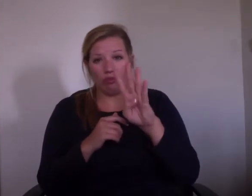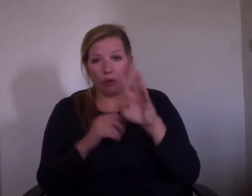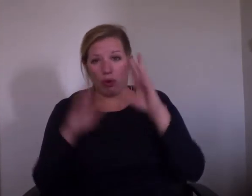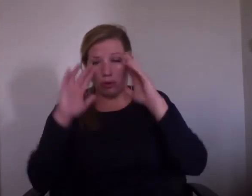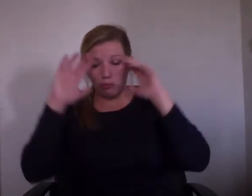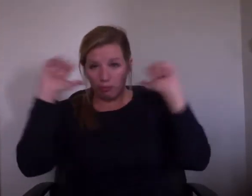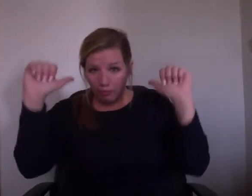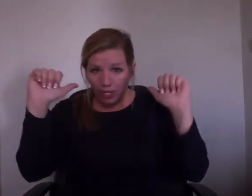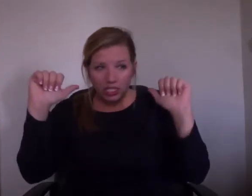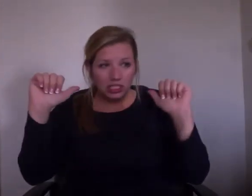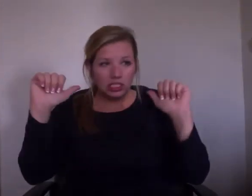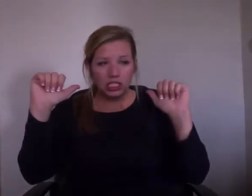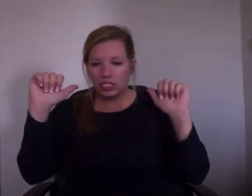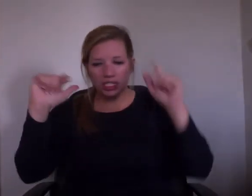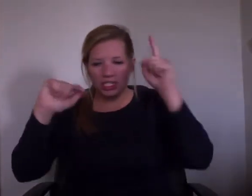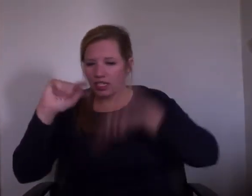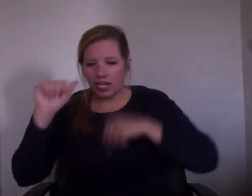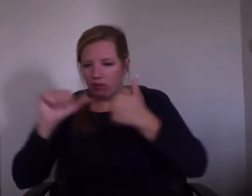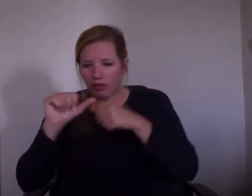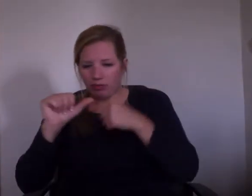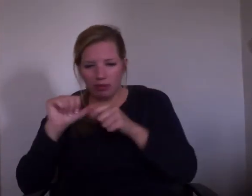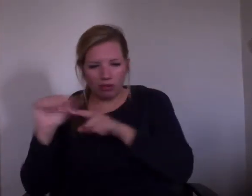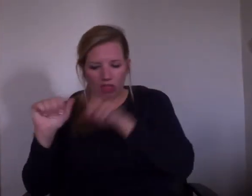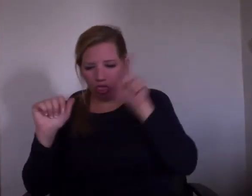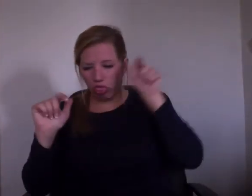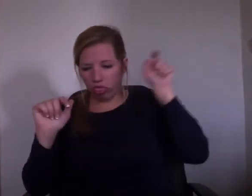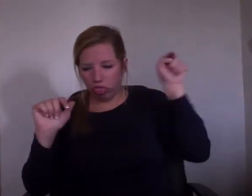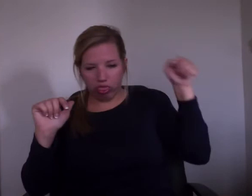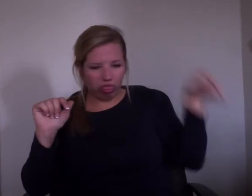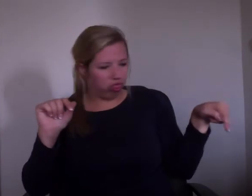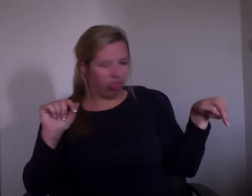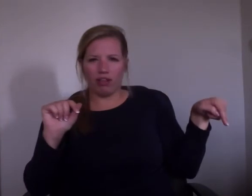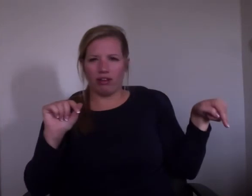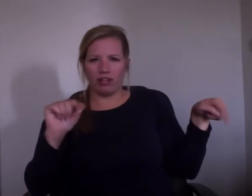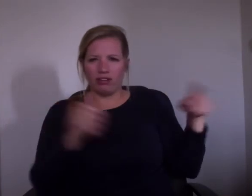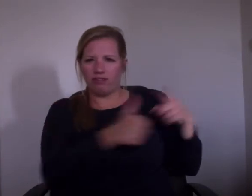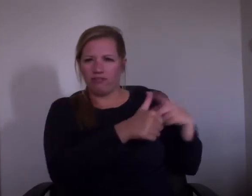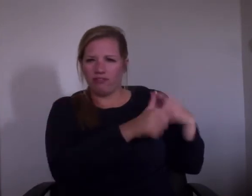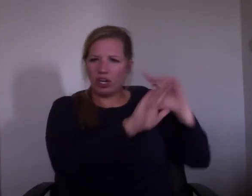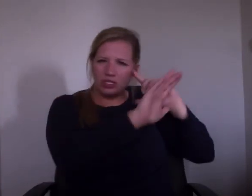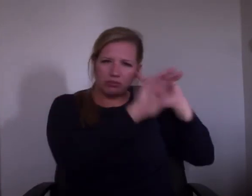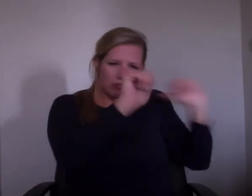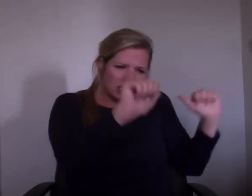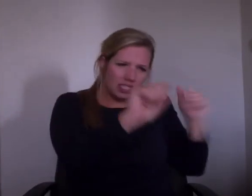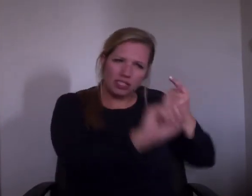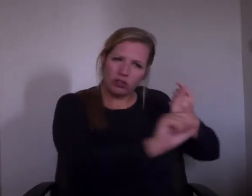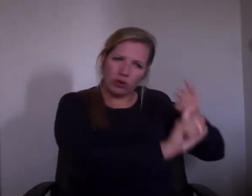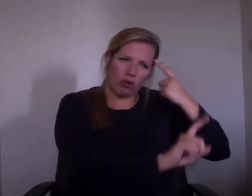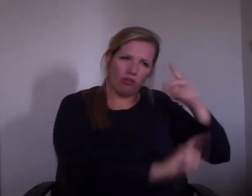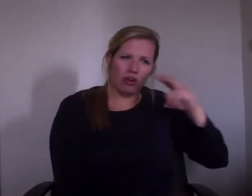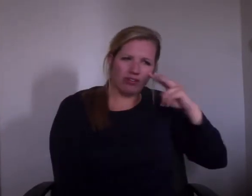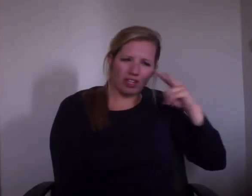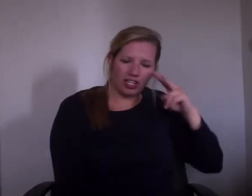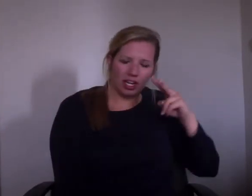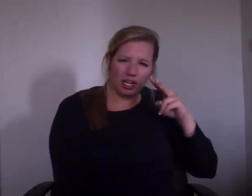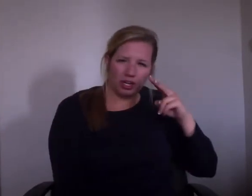they don't even remember why the first president had us involved in Vietnam in the first place. That's so far removed because of this long,